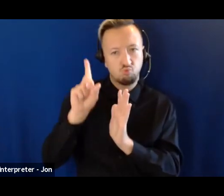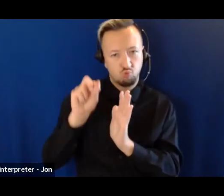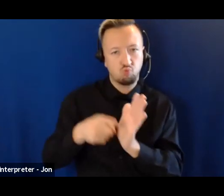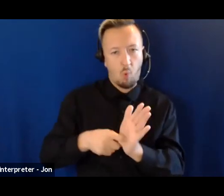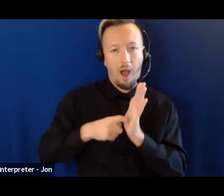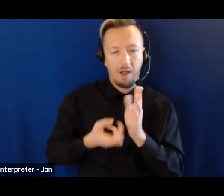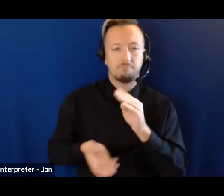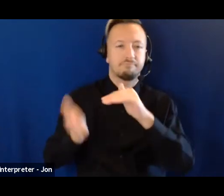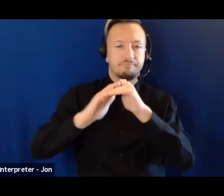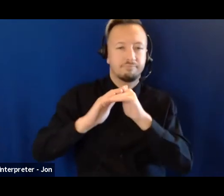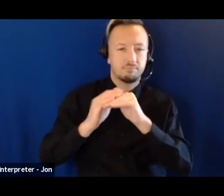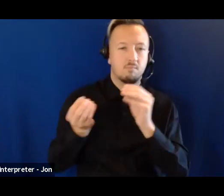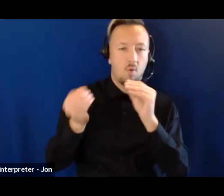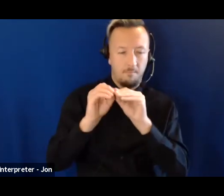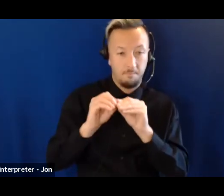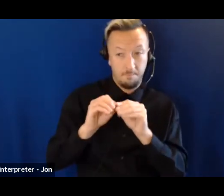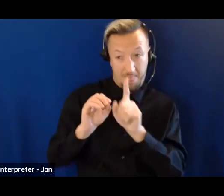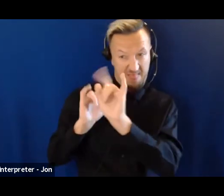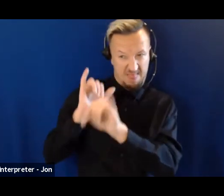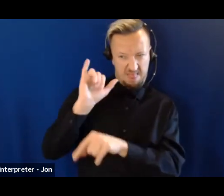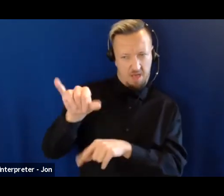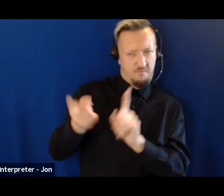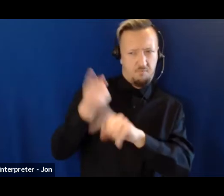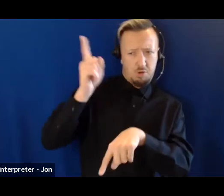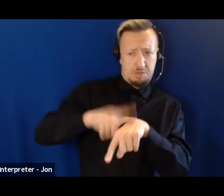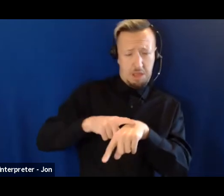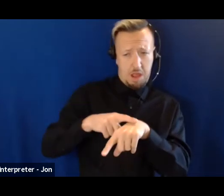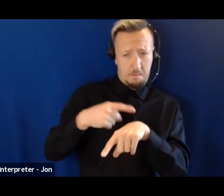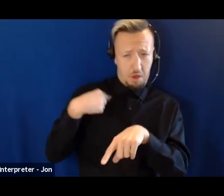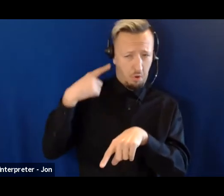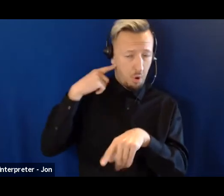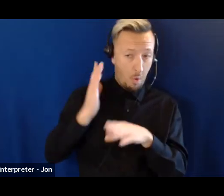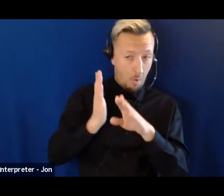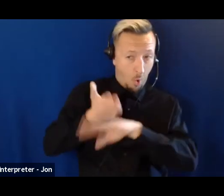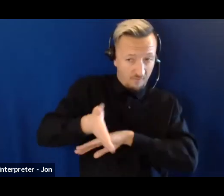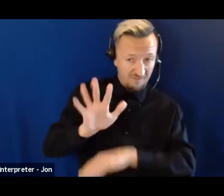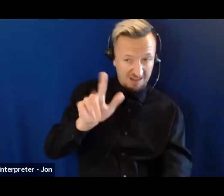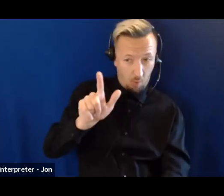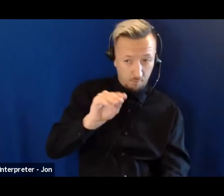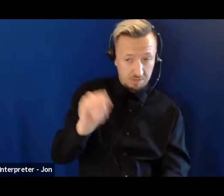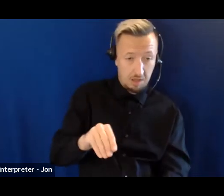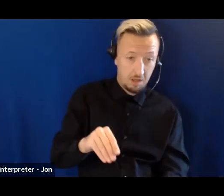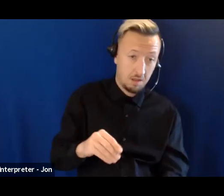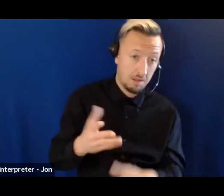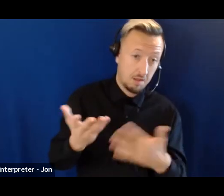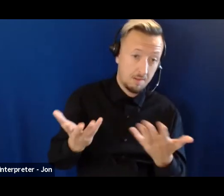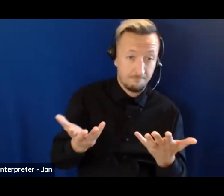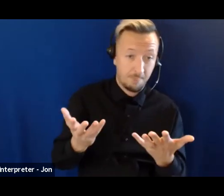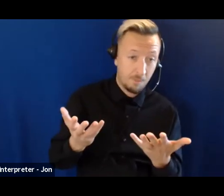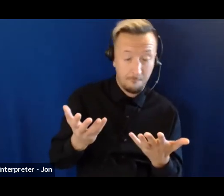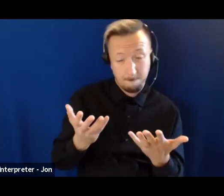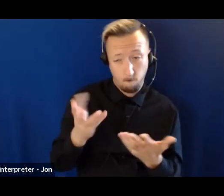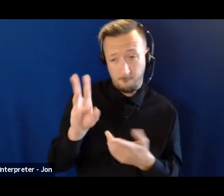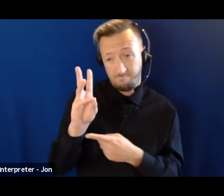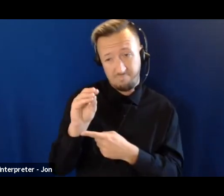This is the first time I've ever seen a state require more than 51%, but hey, that's probably a good